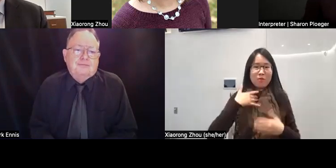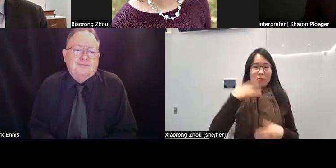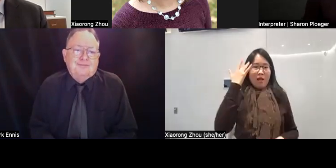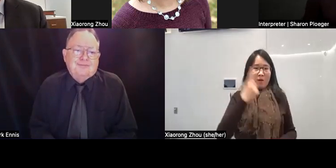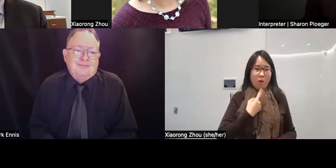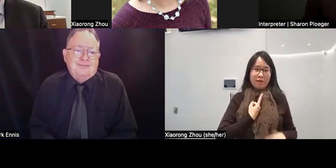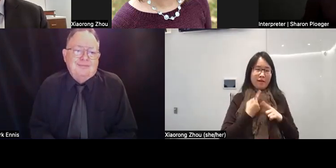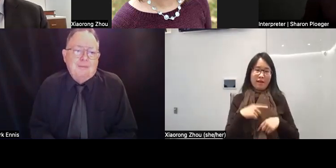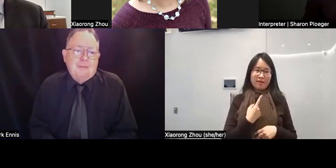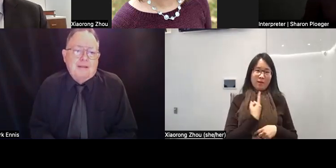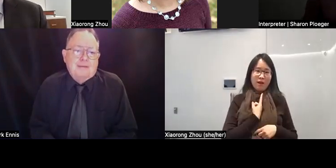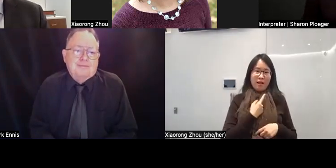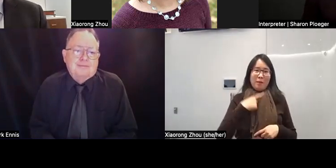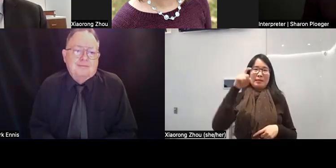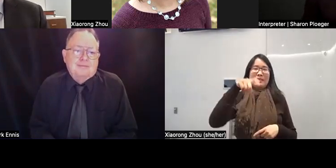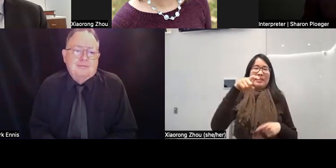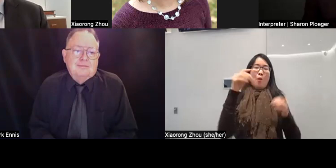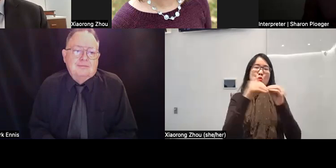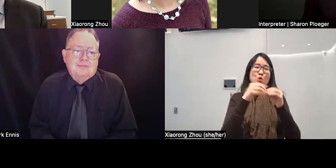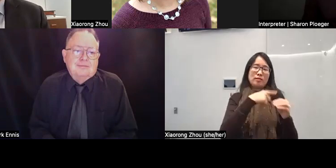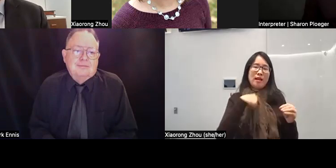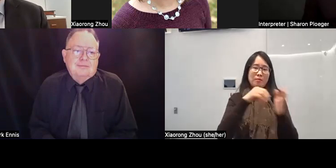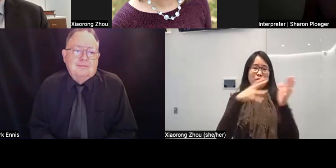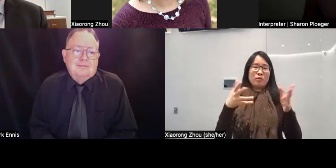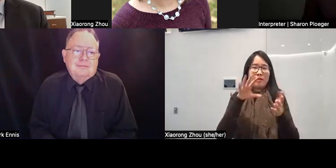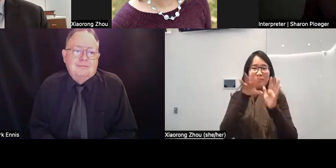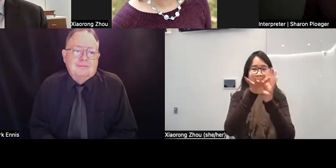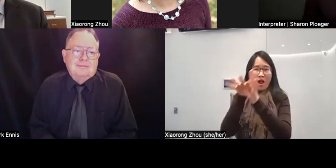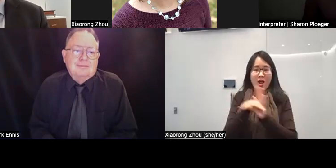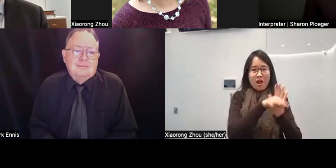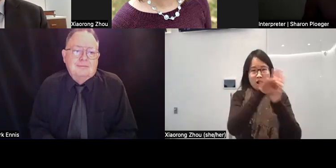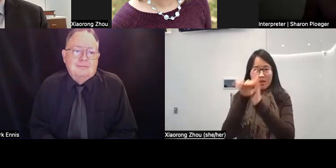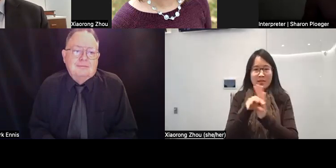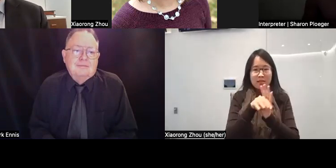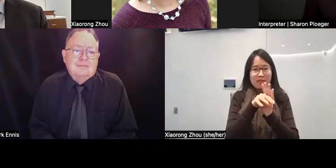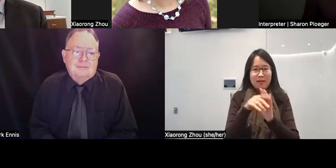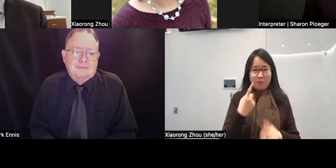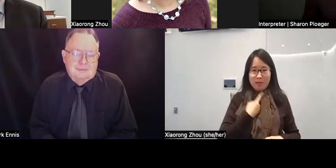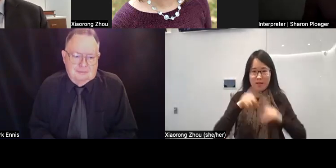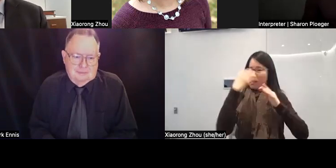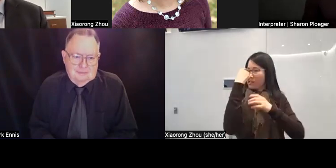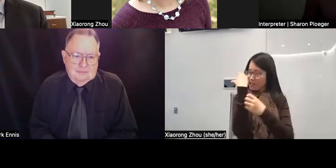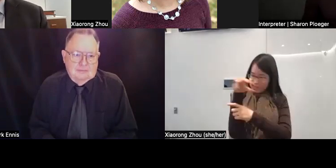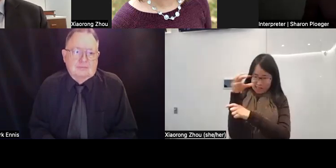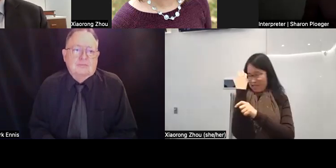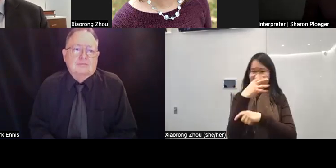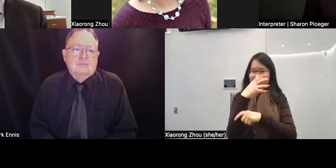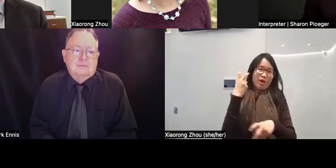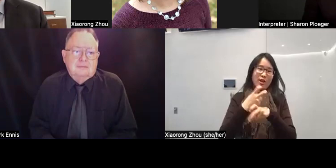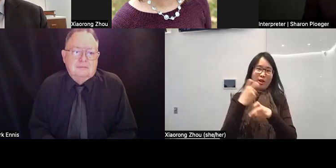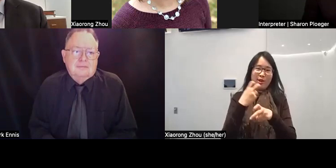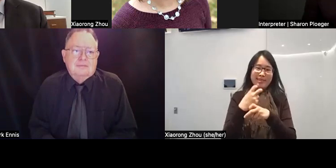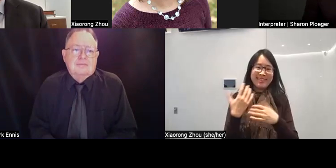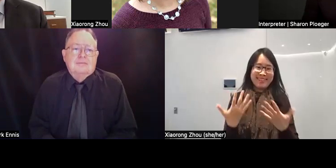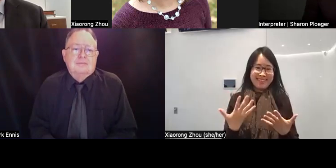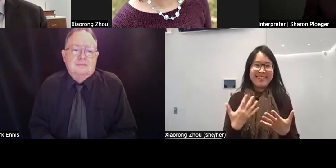It's in process. It's a work in process. And I'm not the only one working on it. There are Chinese students that are creating videos.